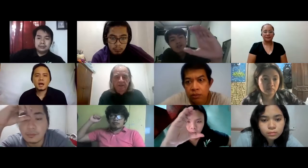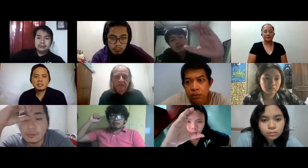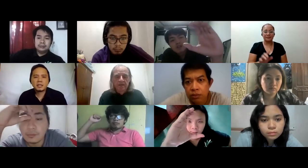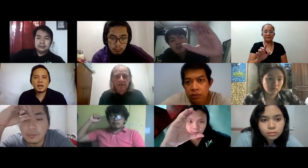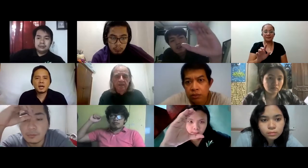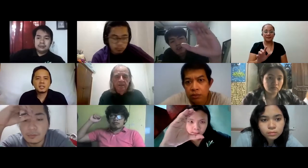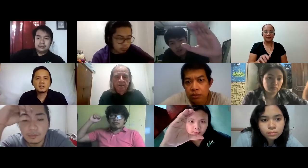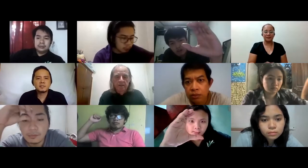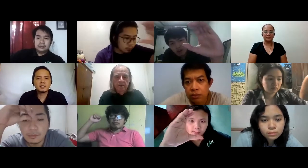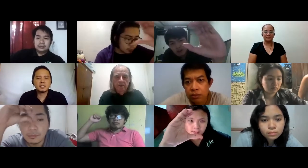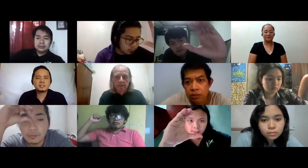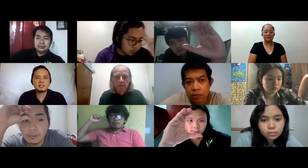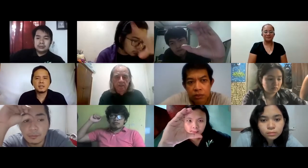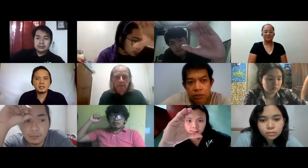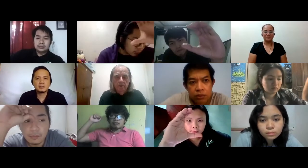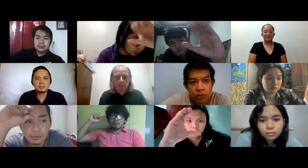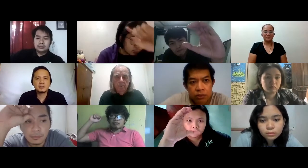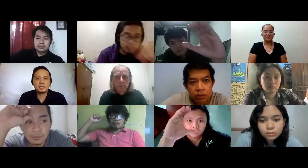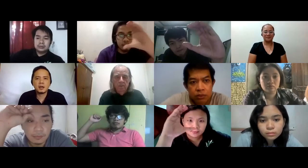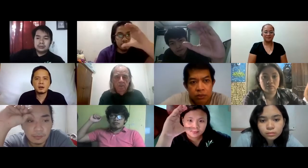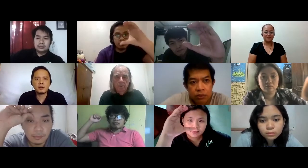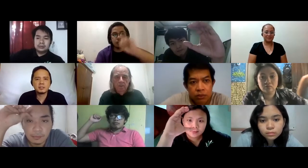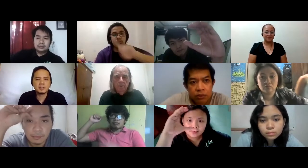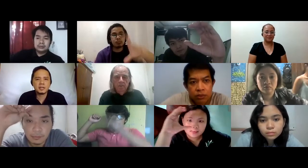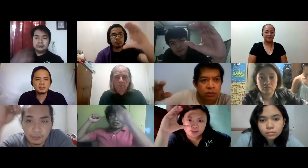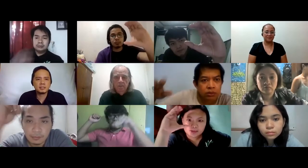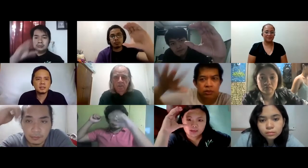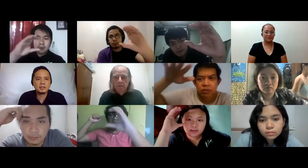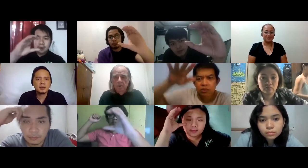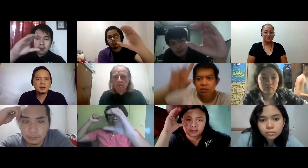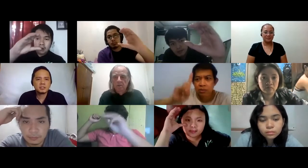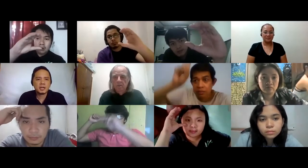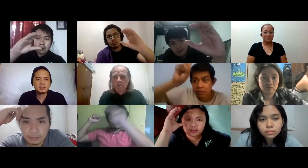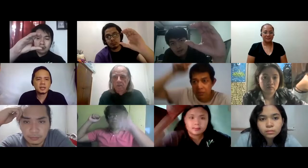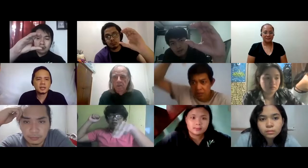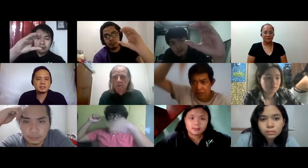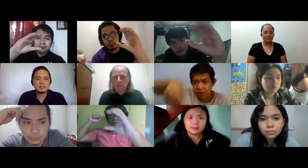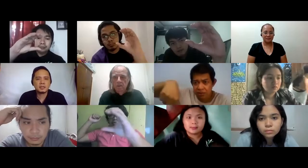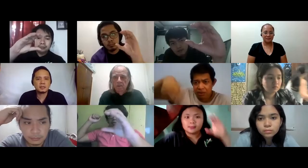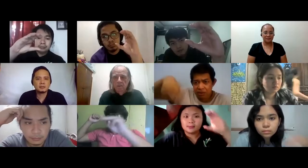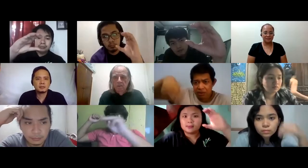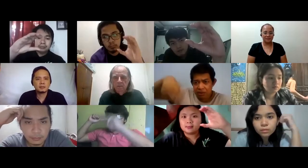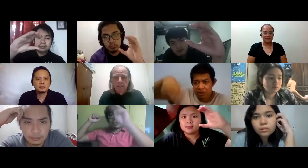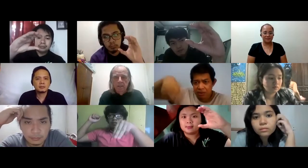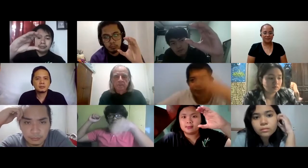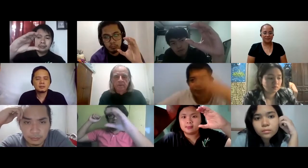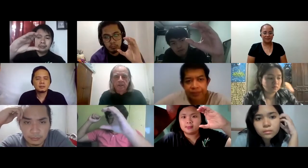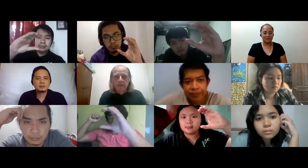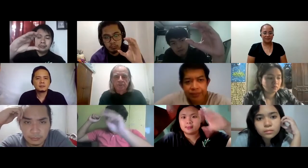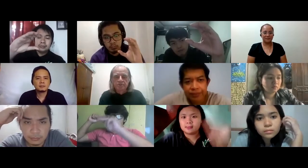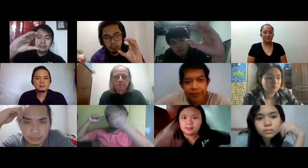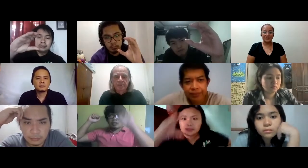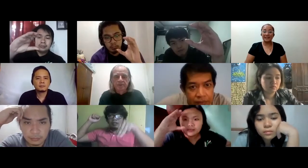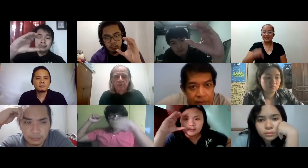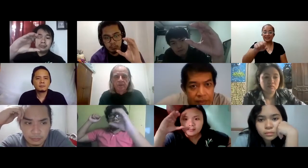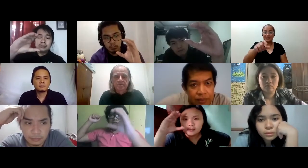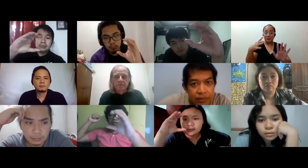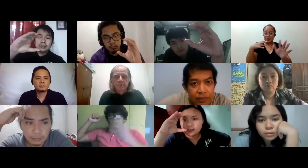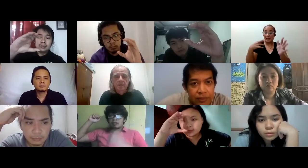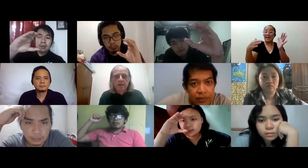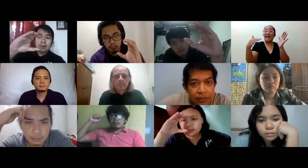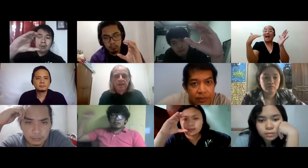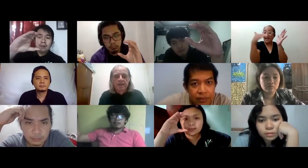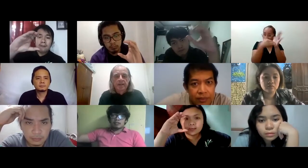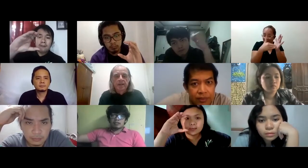would say, Jasmine saying C. Renz is saying C. Shaq is saying C. yes, okay, let me just repeat the